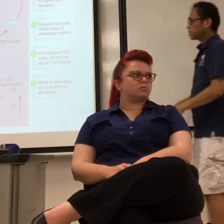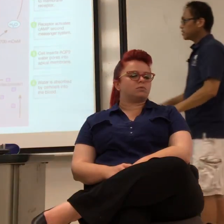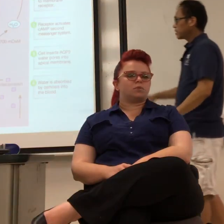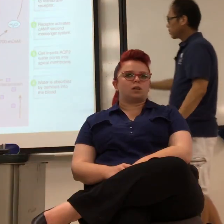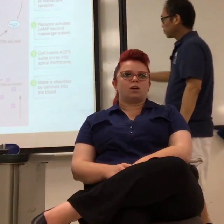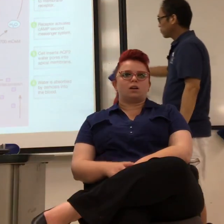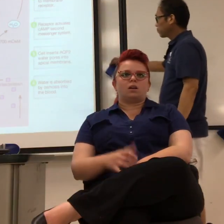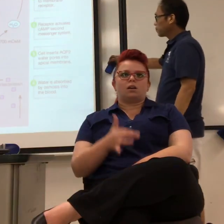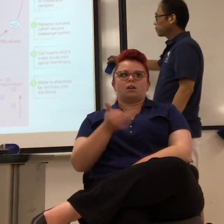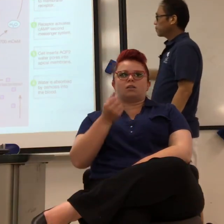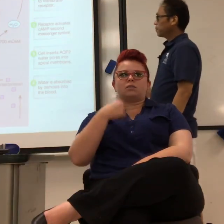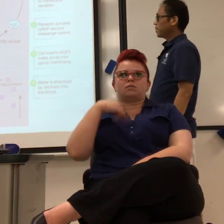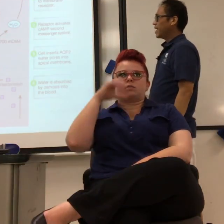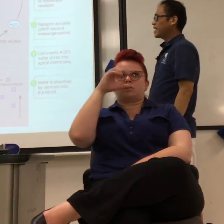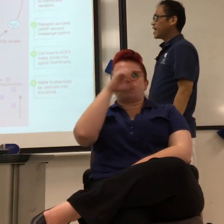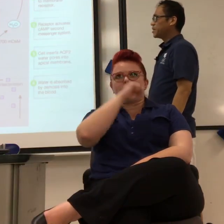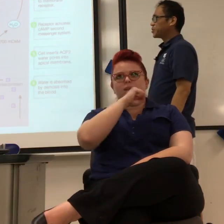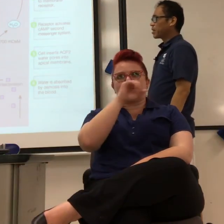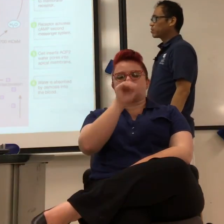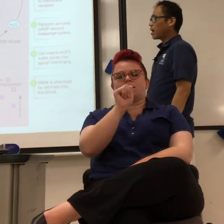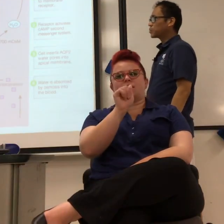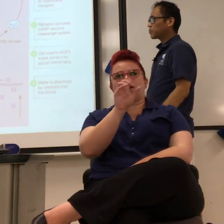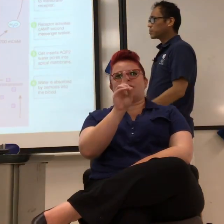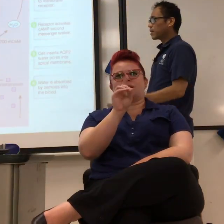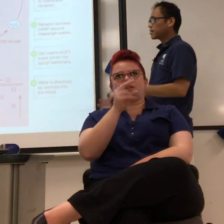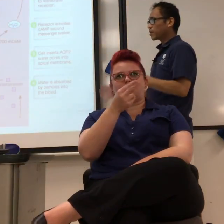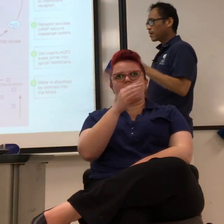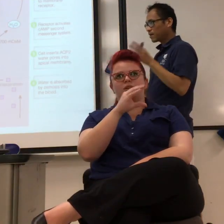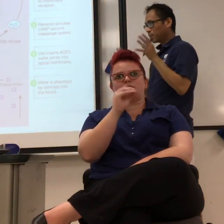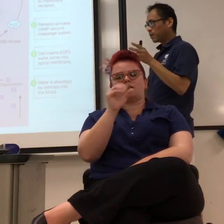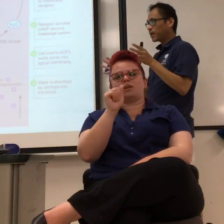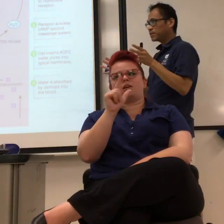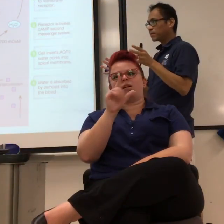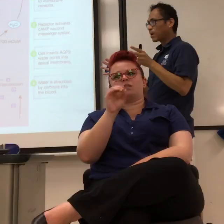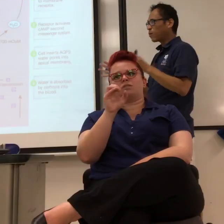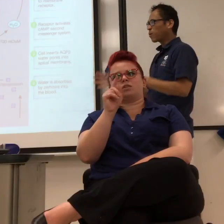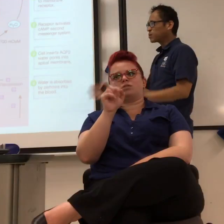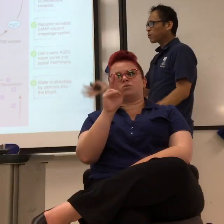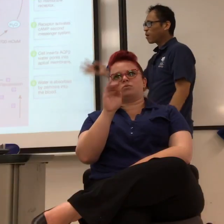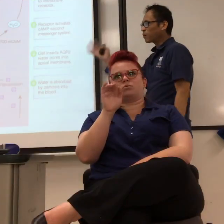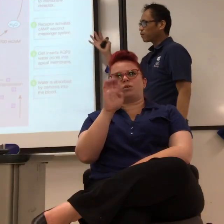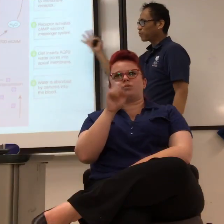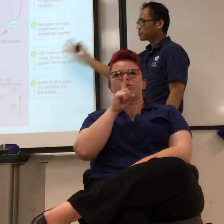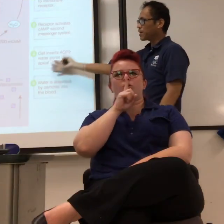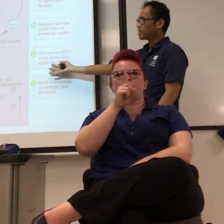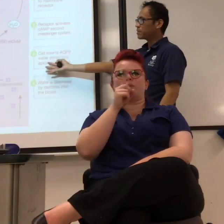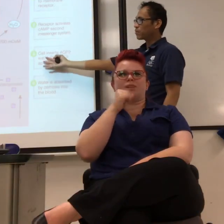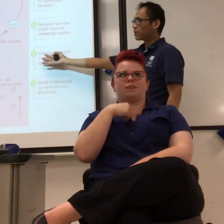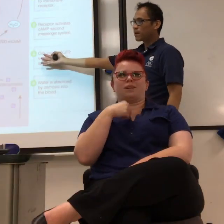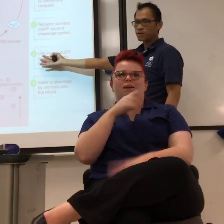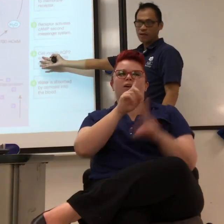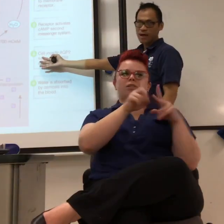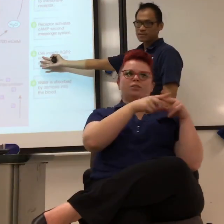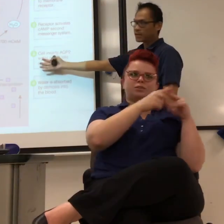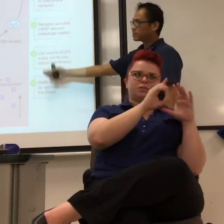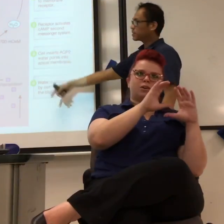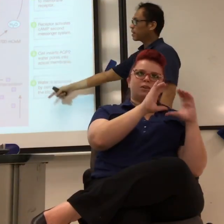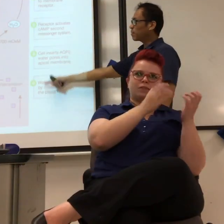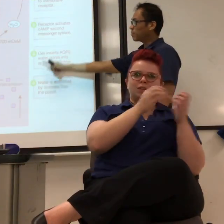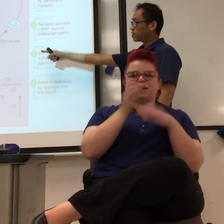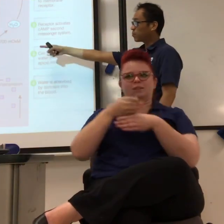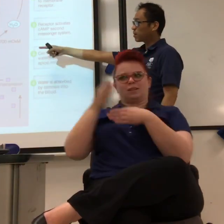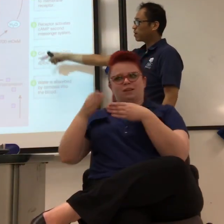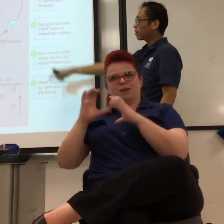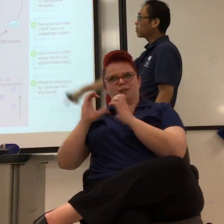So I guess these ADH and aldosterone slides are kind of like the bookends of my course. They're on your first test, they're going to be on your last